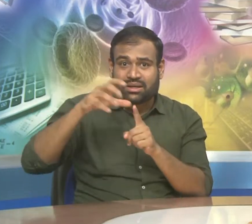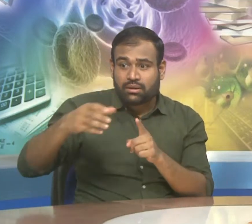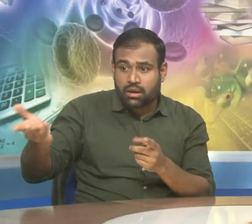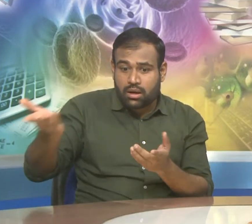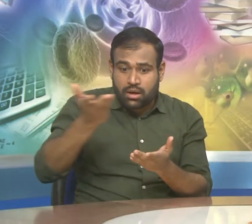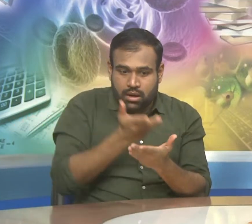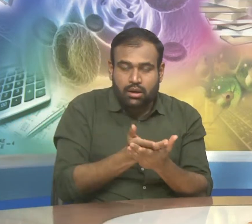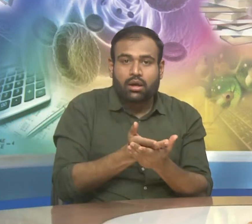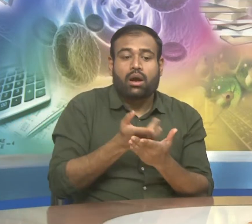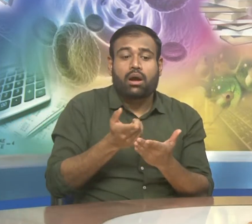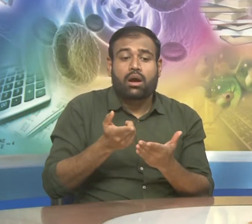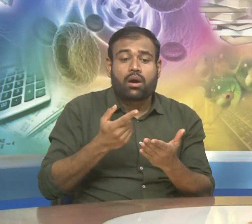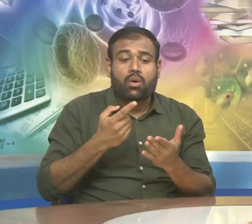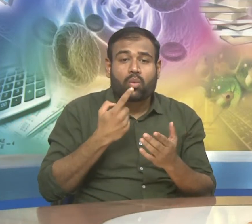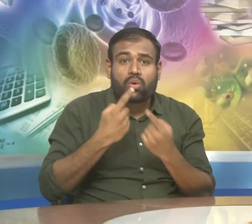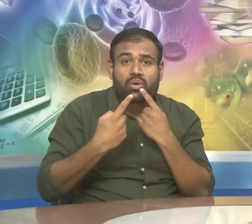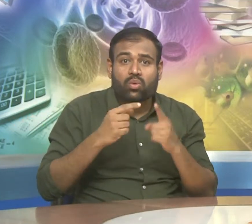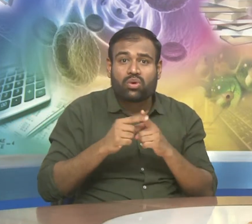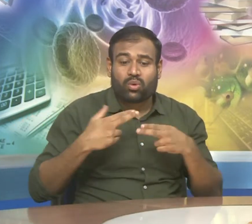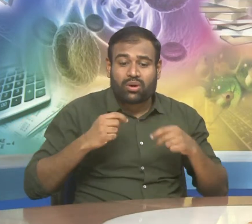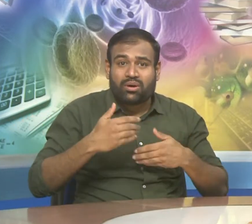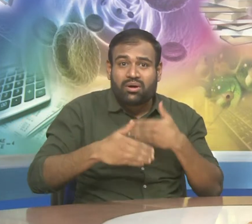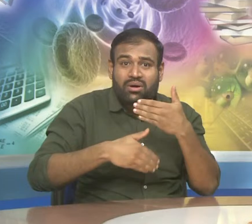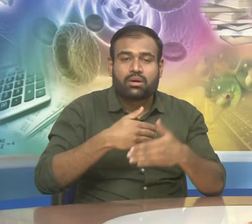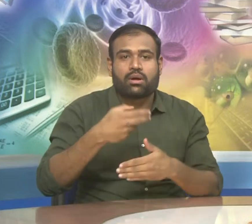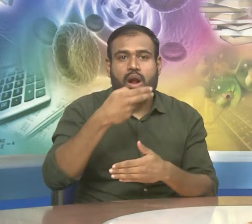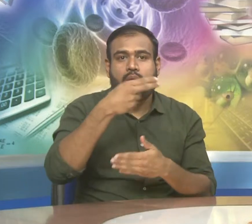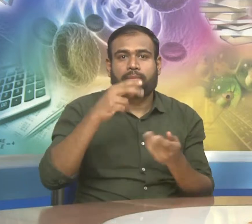the Code of Criminal Procedure